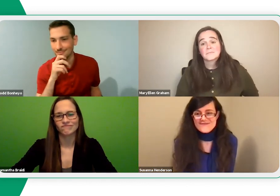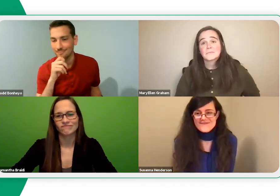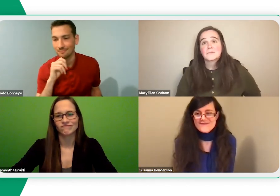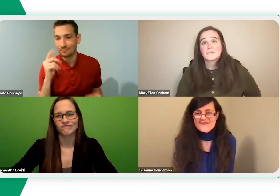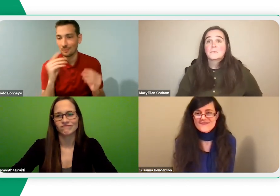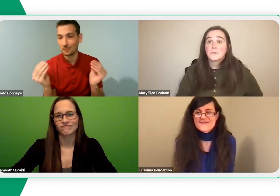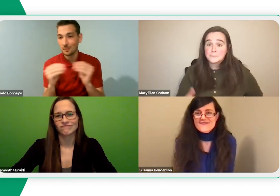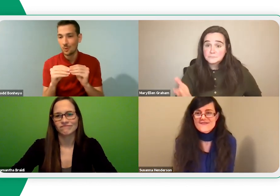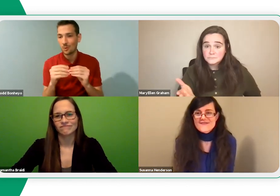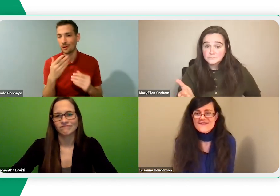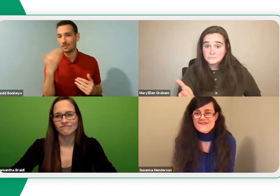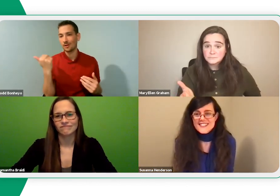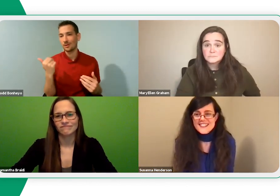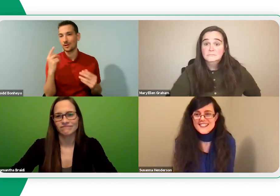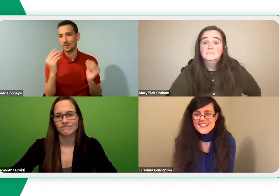it.